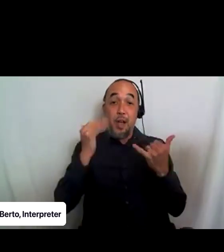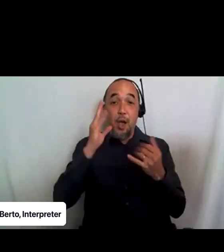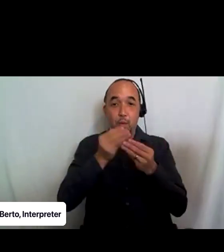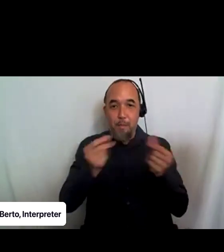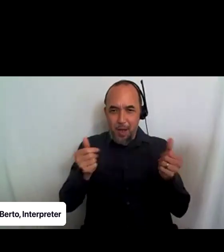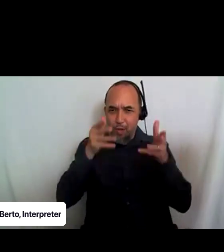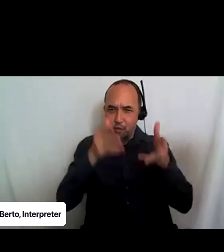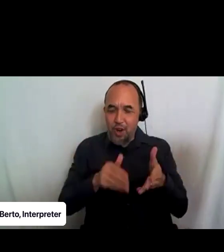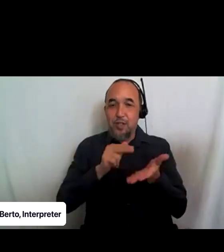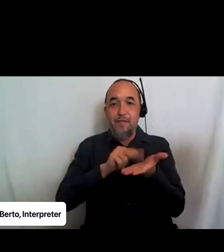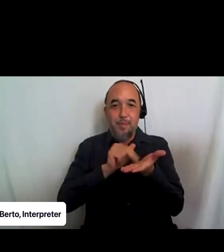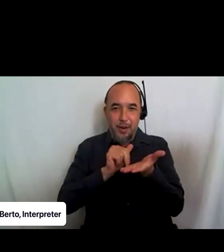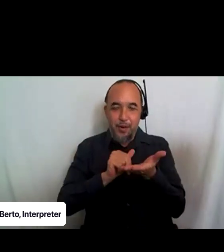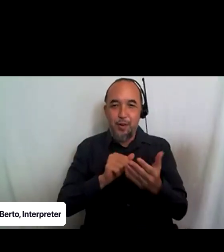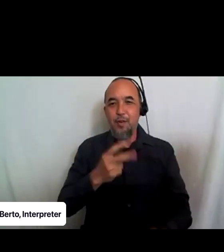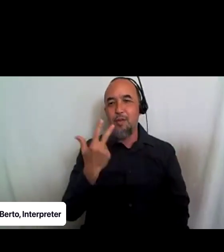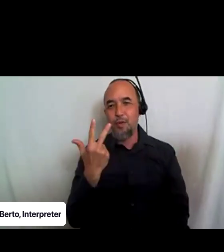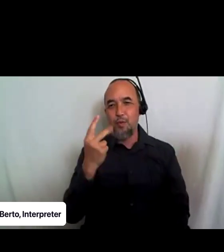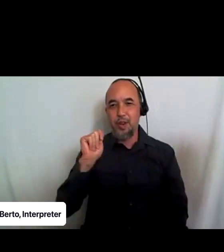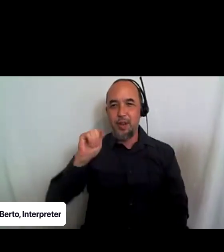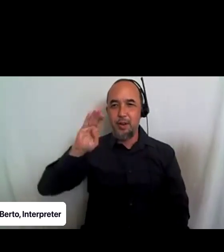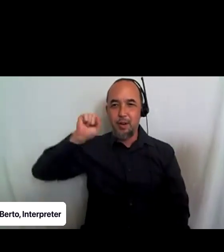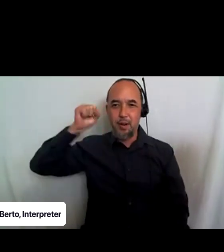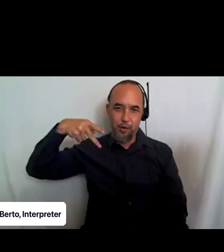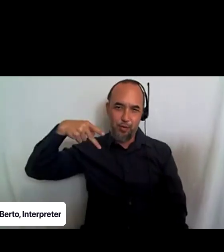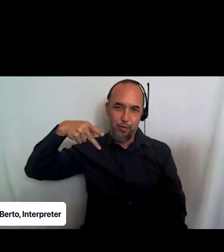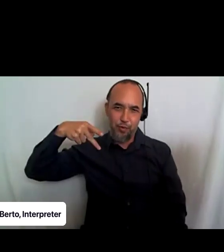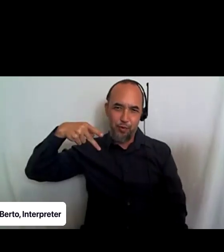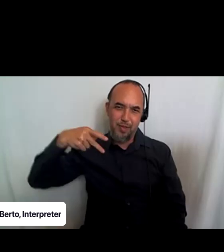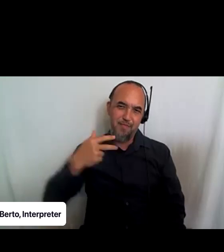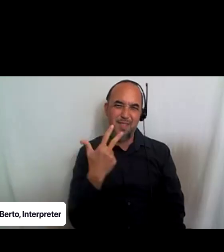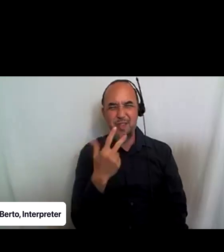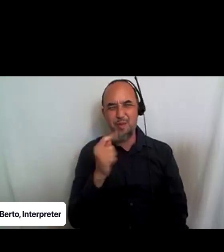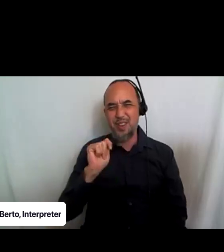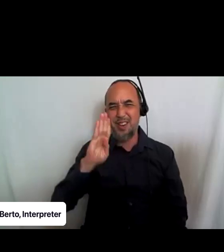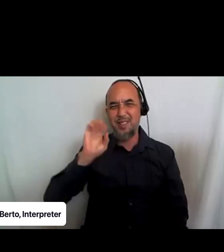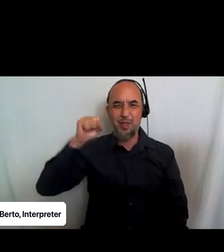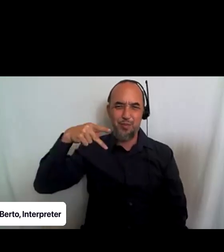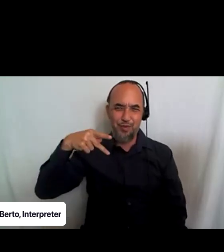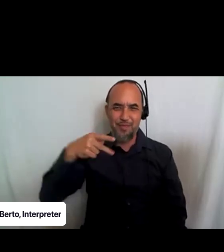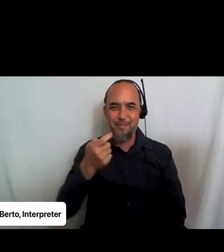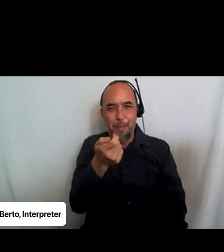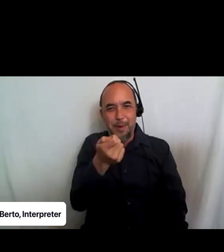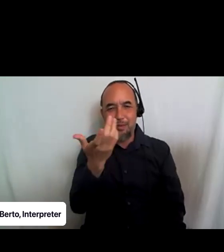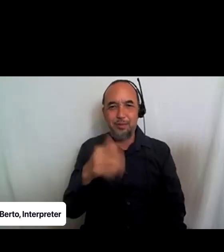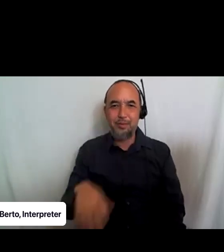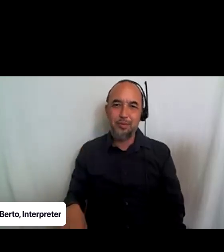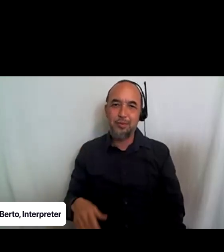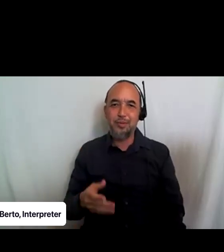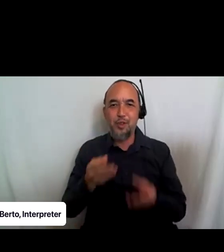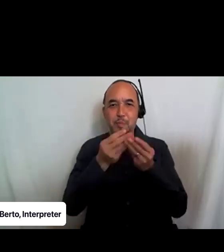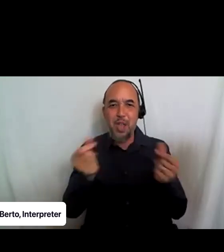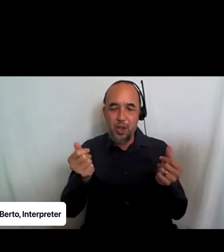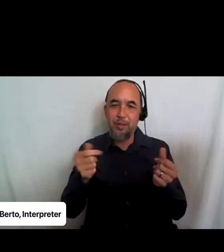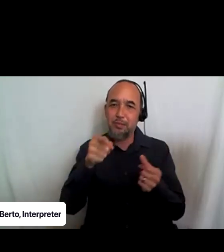butter, which is I don't know the measurements in cups, but 3 tablespoons of butter. You just want a little bit of butter to melt in the frying